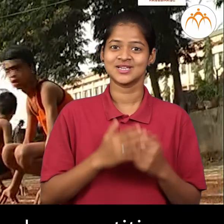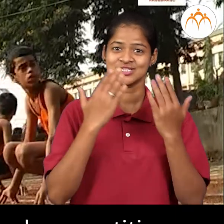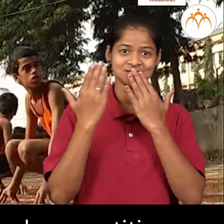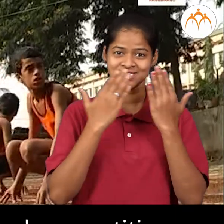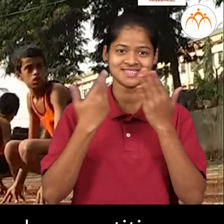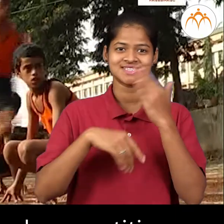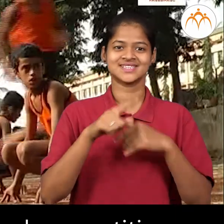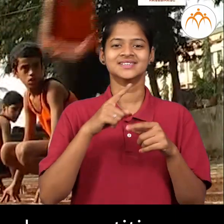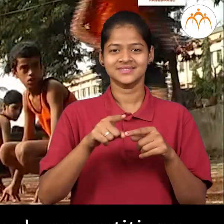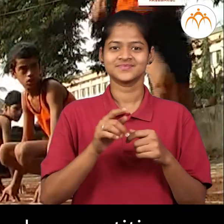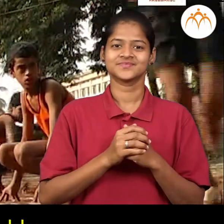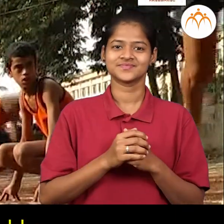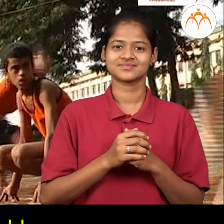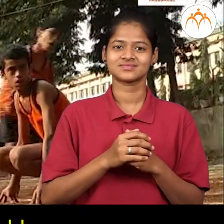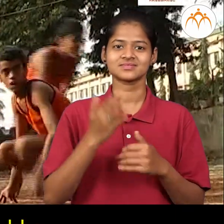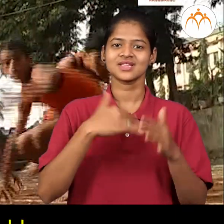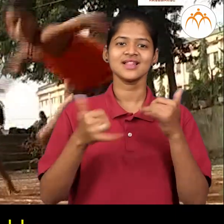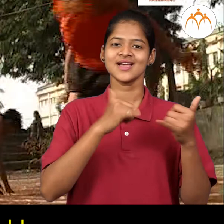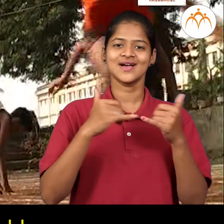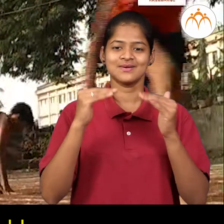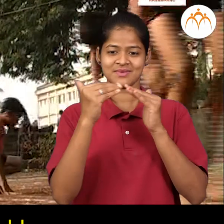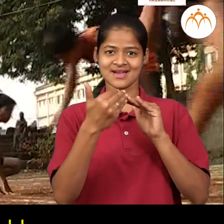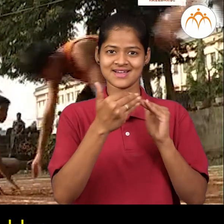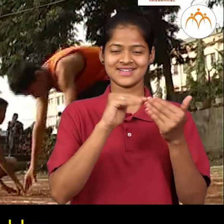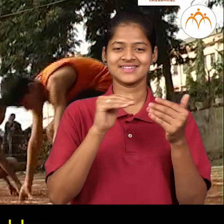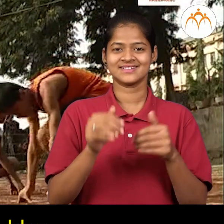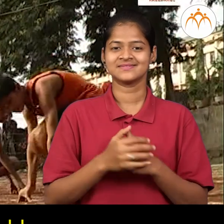inter-school competitions for Kho-Kho.